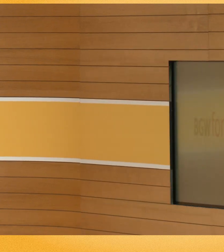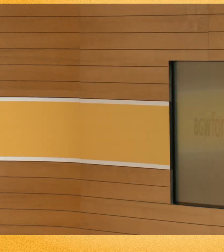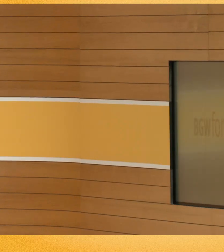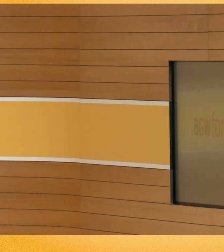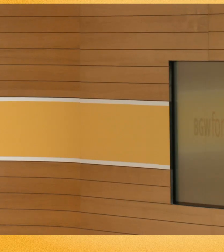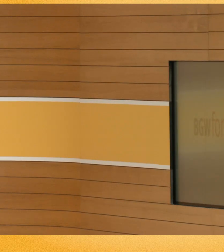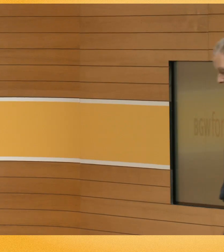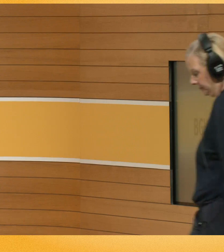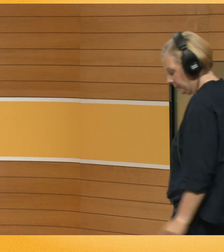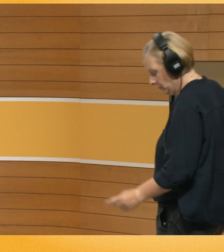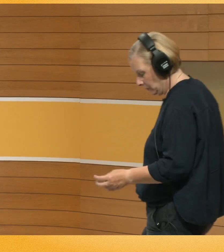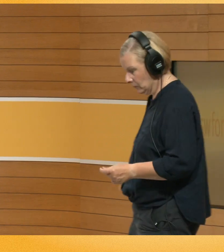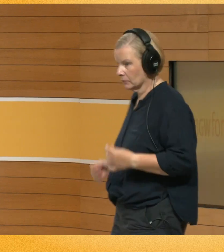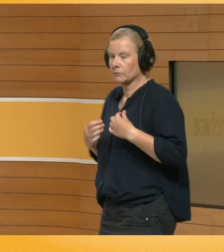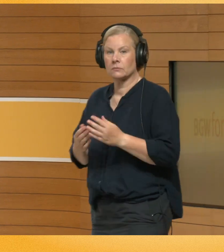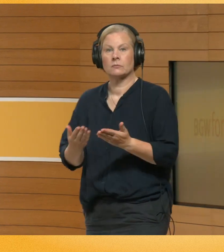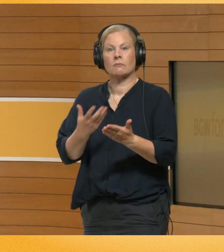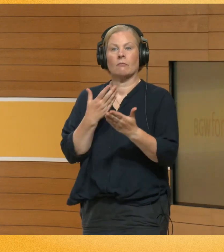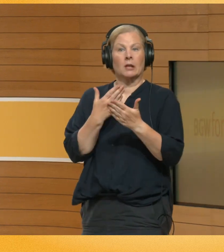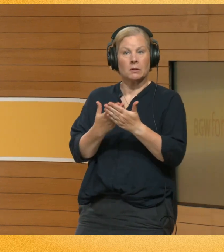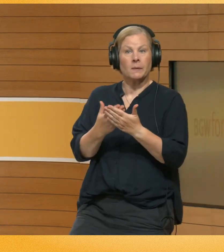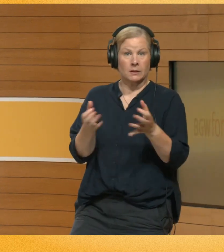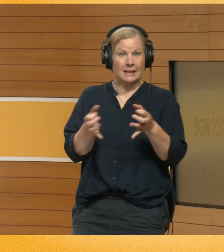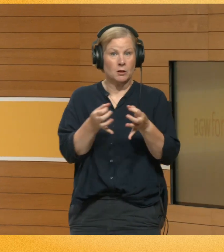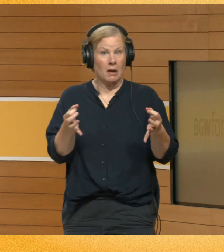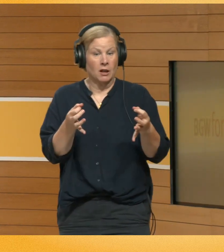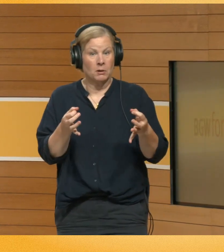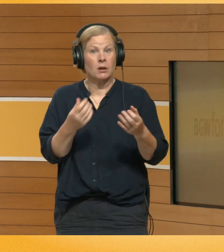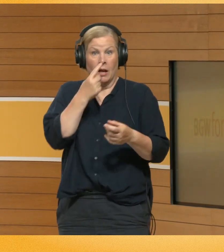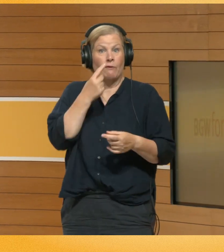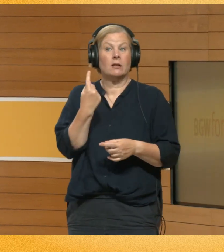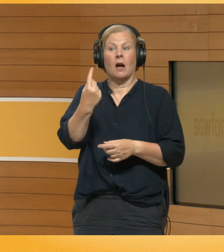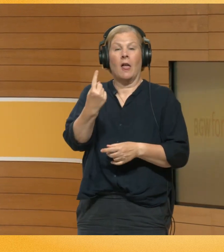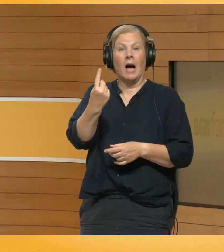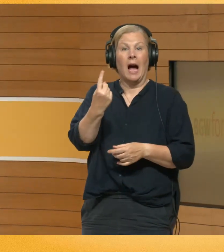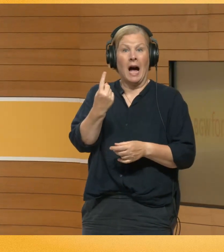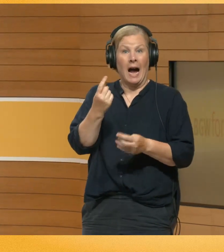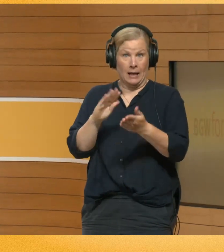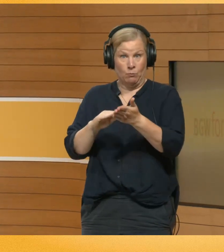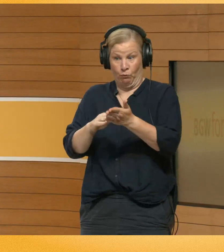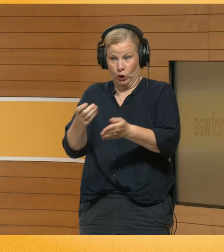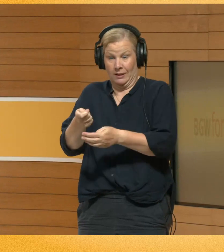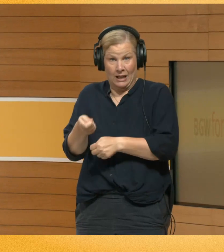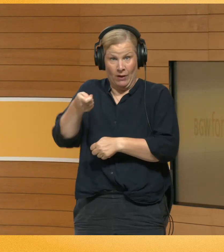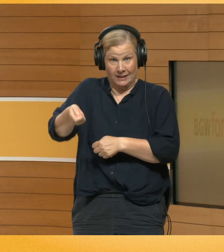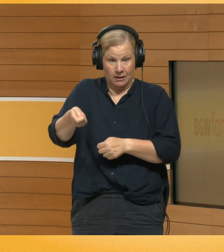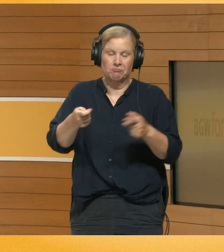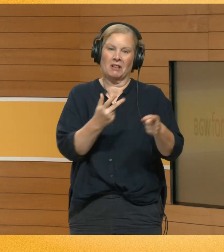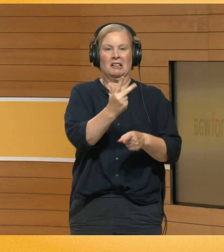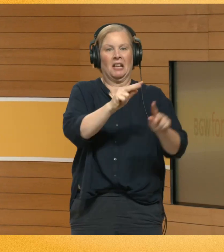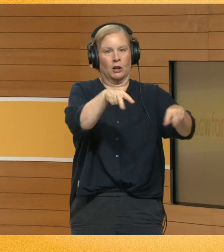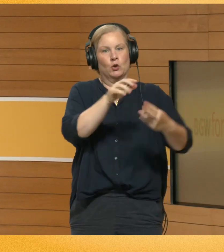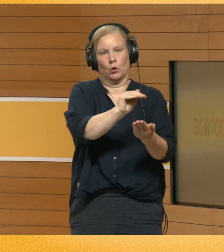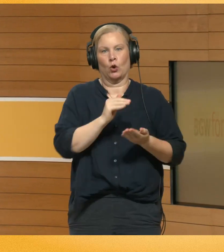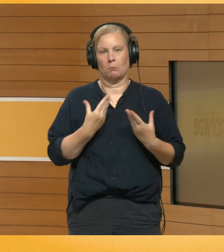currently looking at how we expand that. So that's the alliance's work. You can see here we have our partners around the